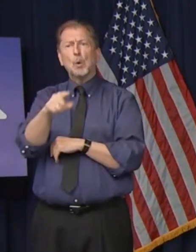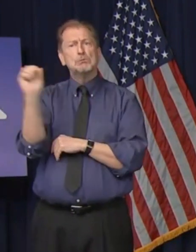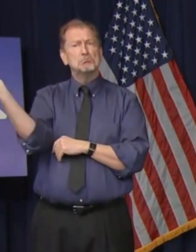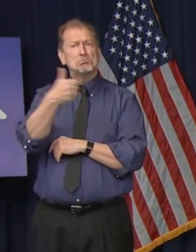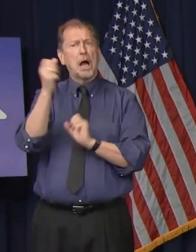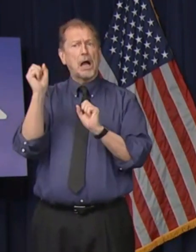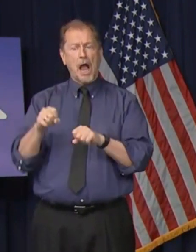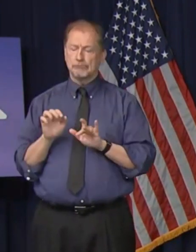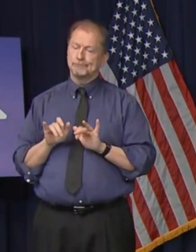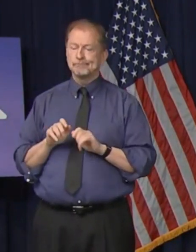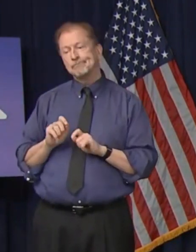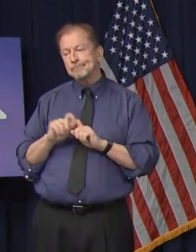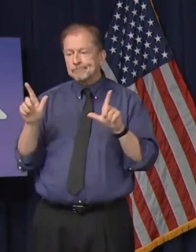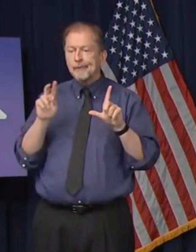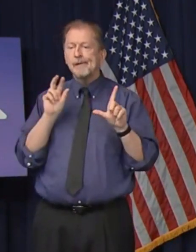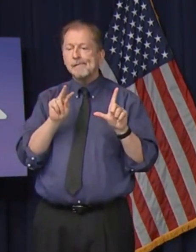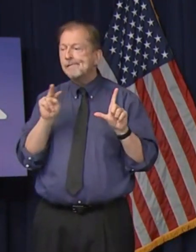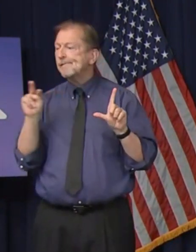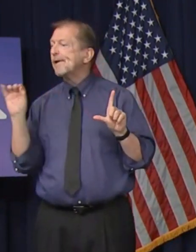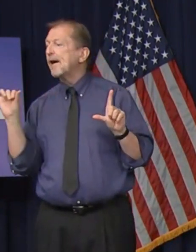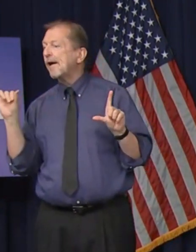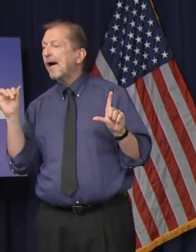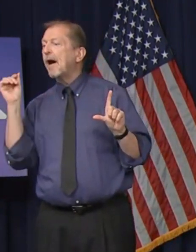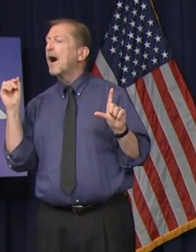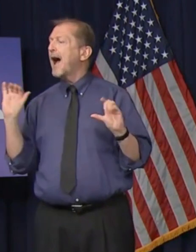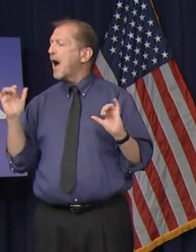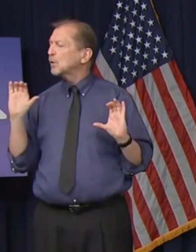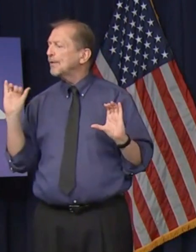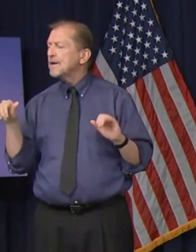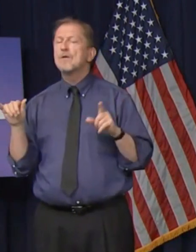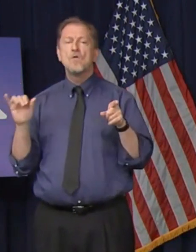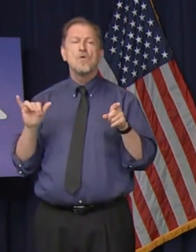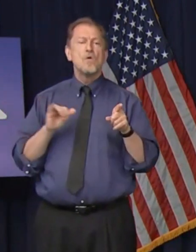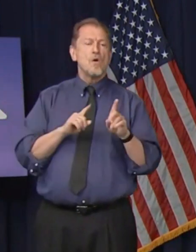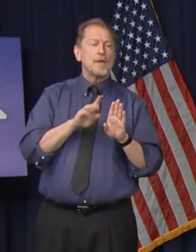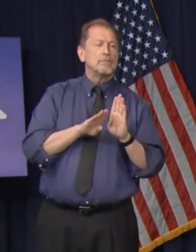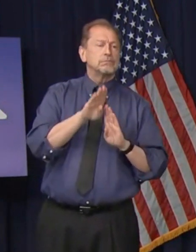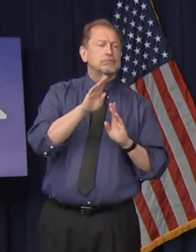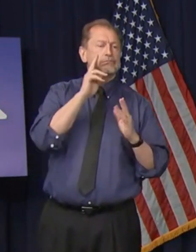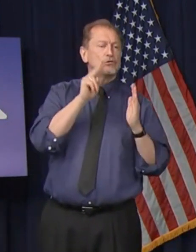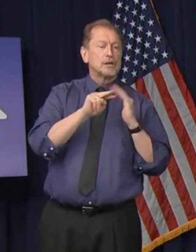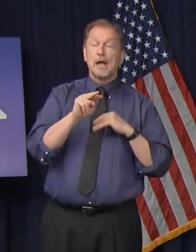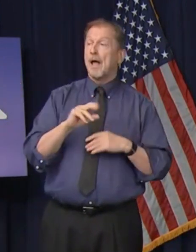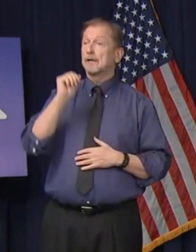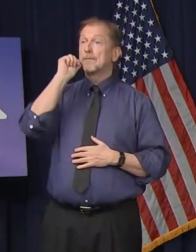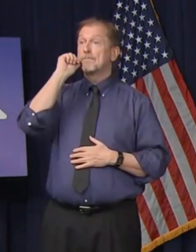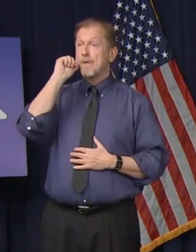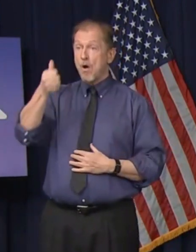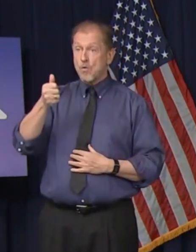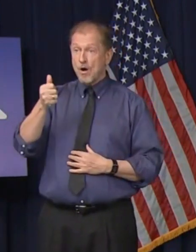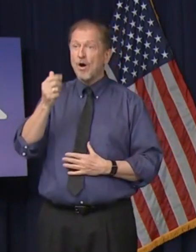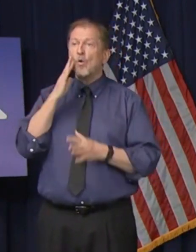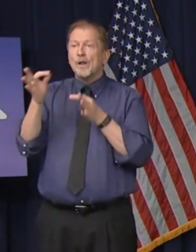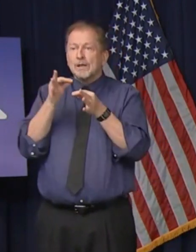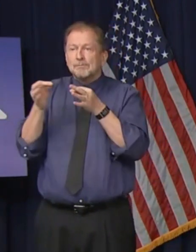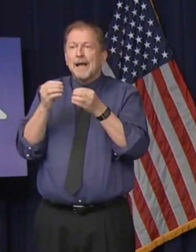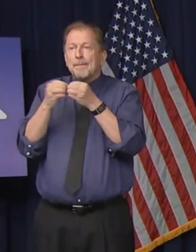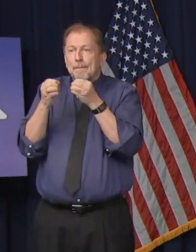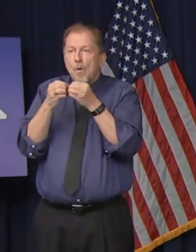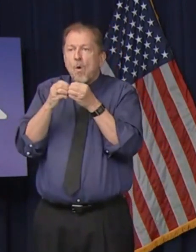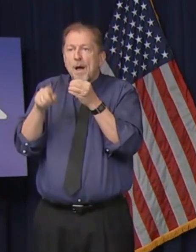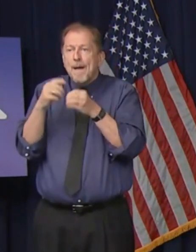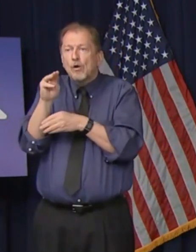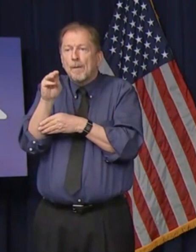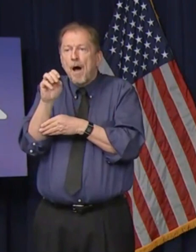then we'll be talking more about modeling tomorrow to give you a better